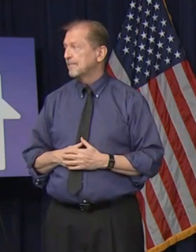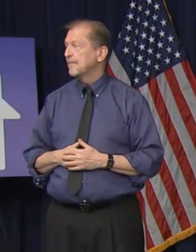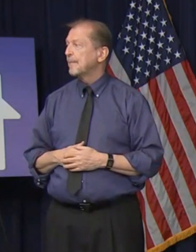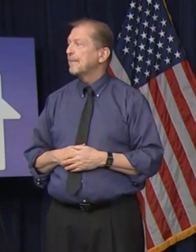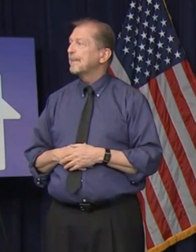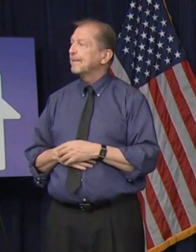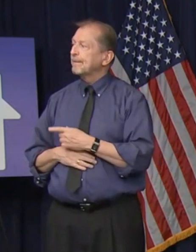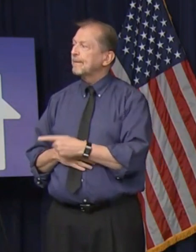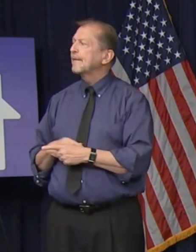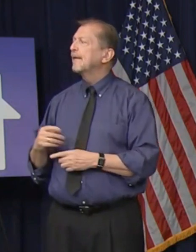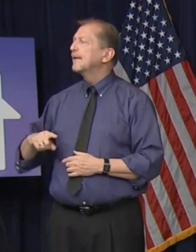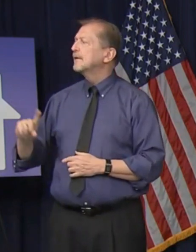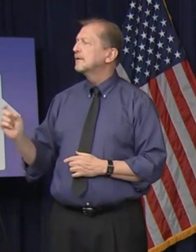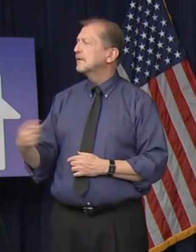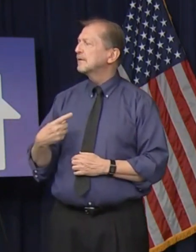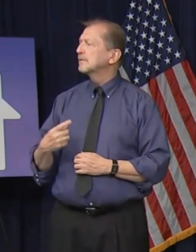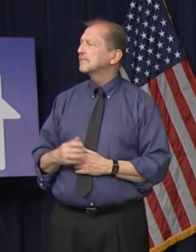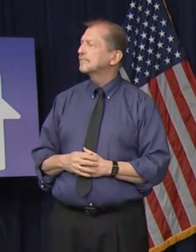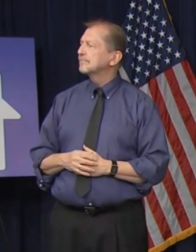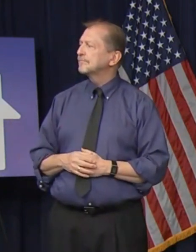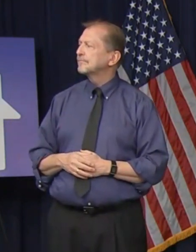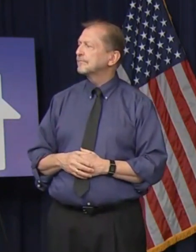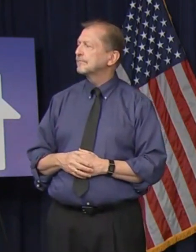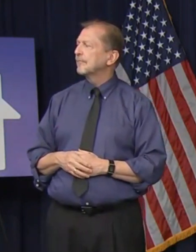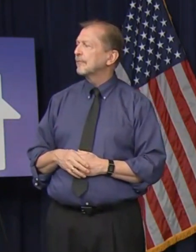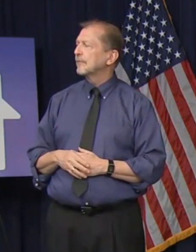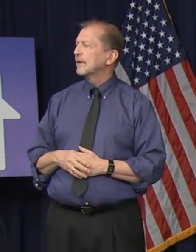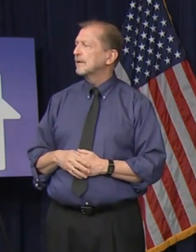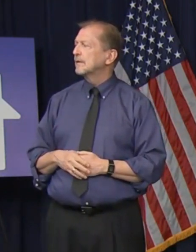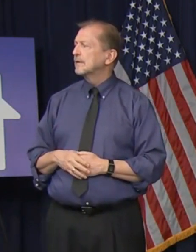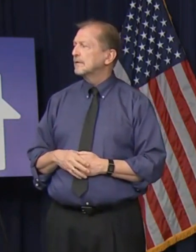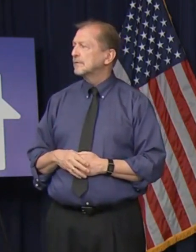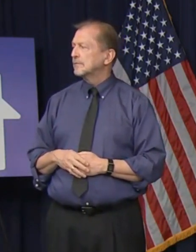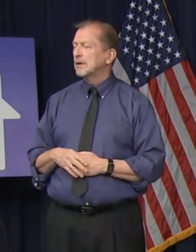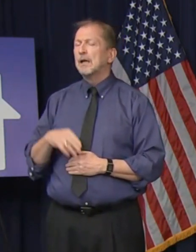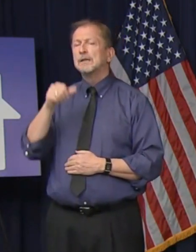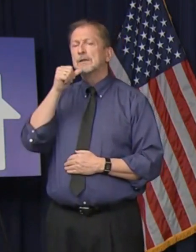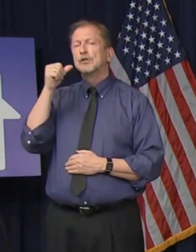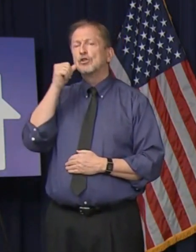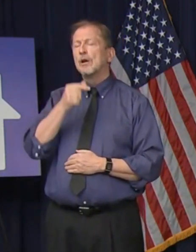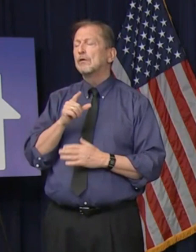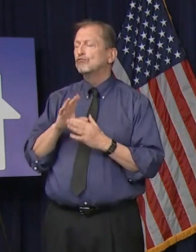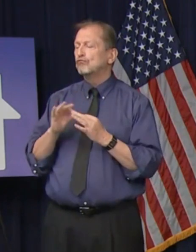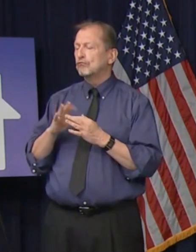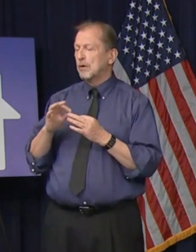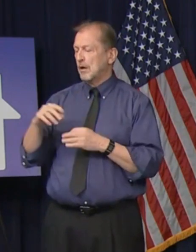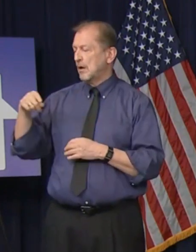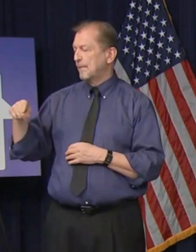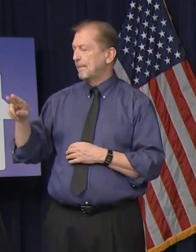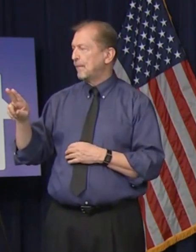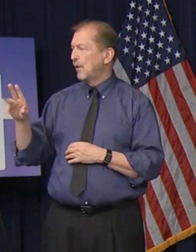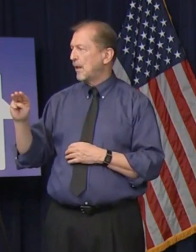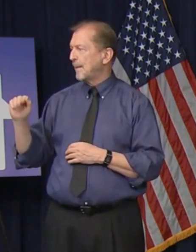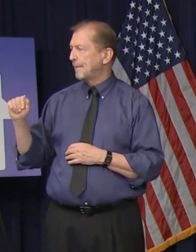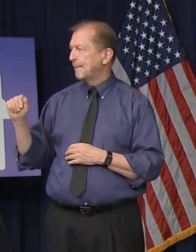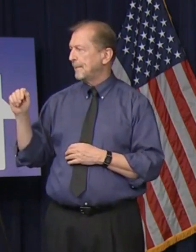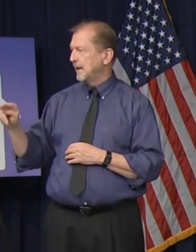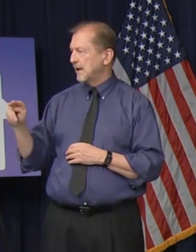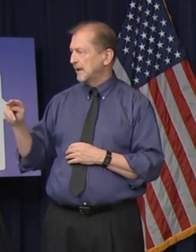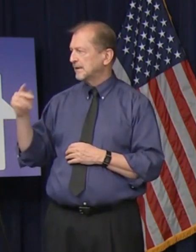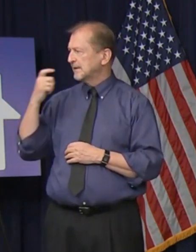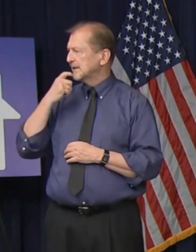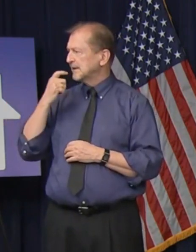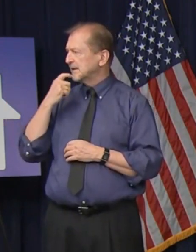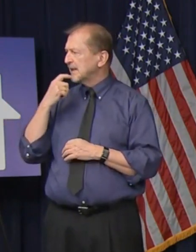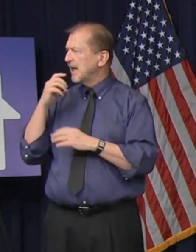is from Eugene Daniel at WMBD in Peoria. As mentioned in the Q&A yesterday, the Fulton County Board Chairman is accusing IDOC